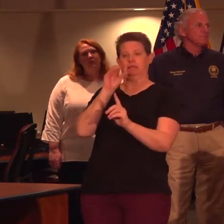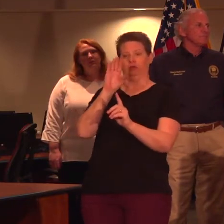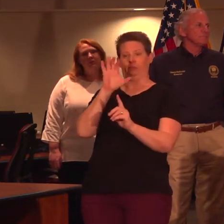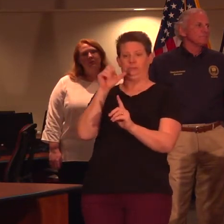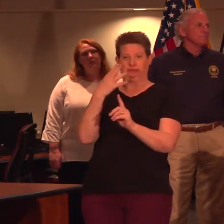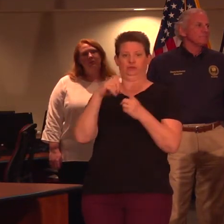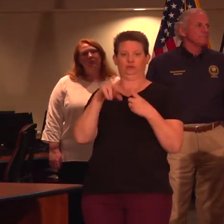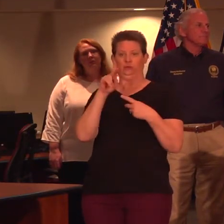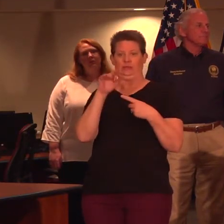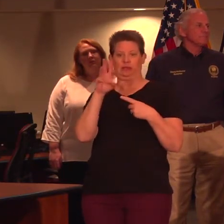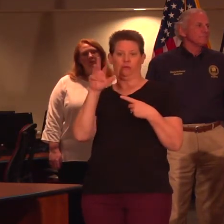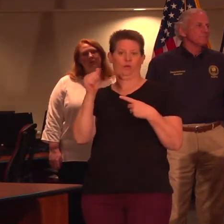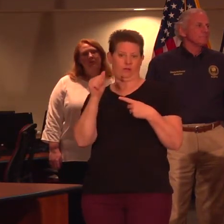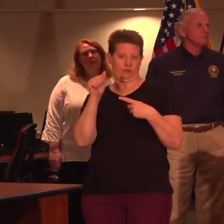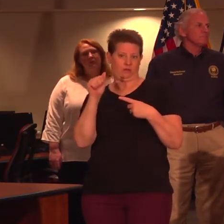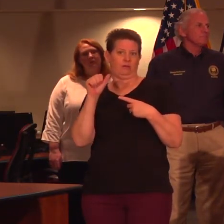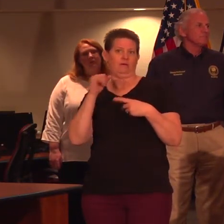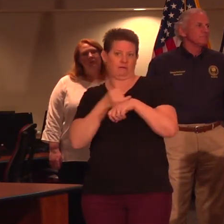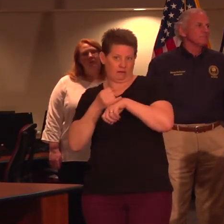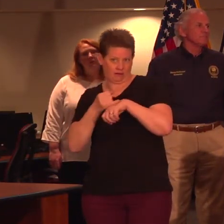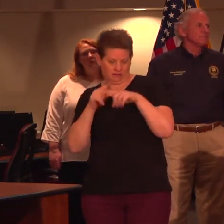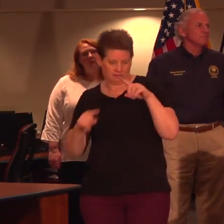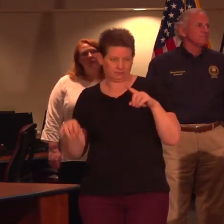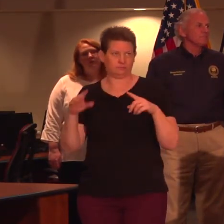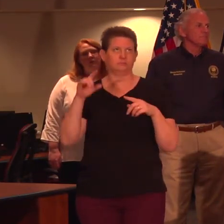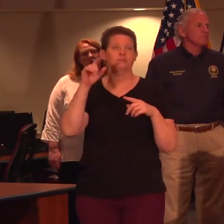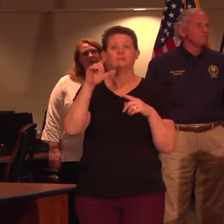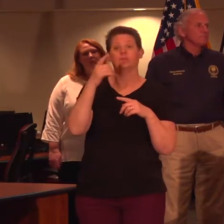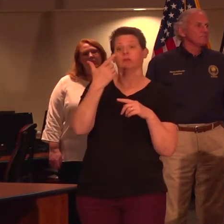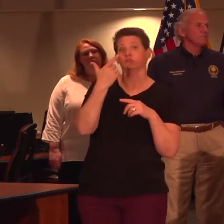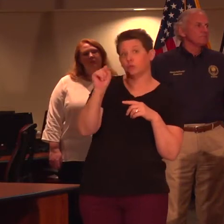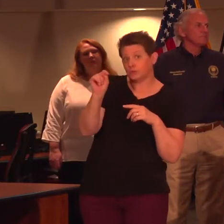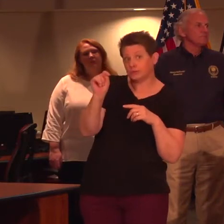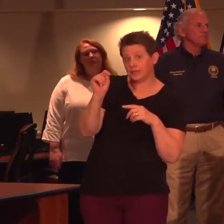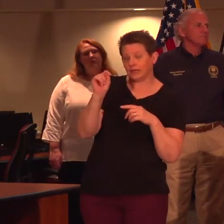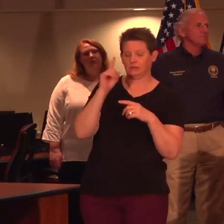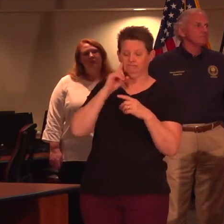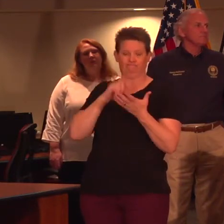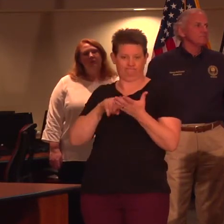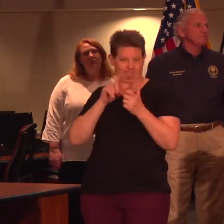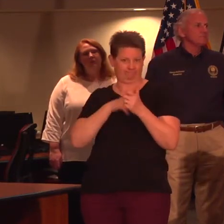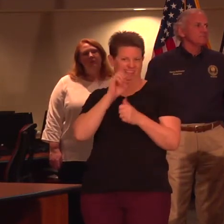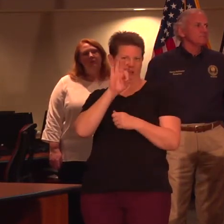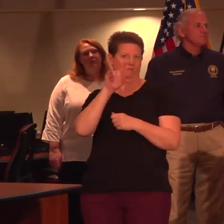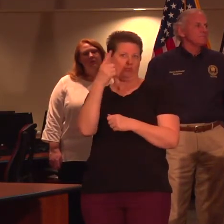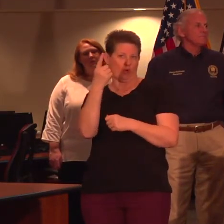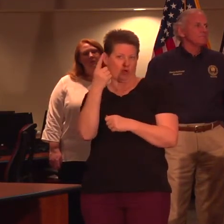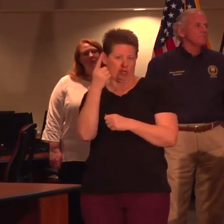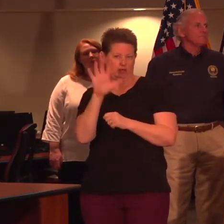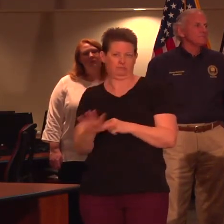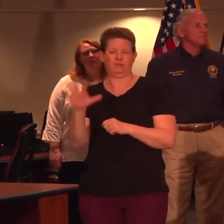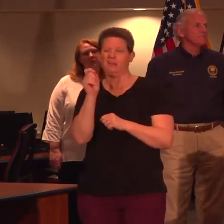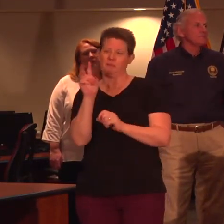Island. We have ongoing surveys in Georgetown, South Carolina, with a preliminary rating of EF1 damage west of